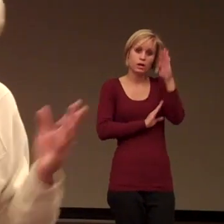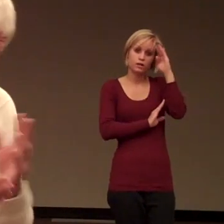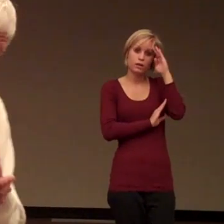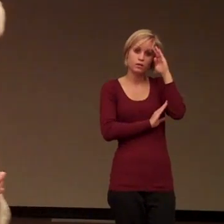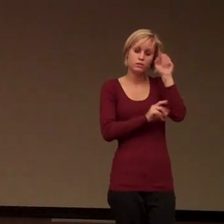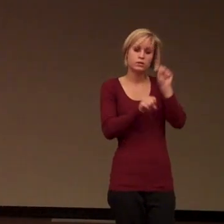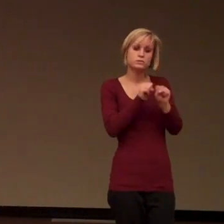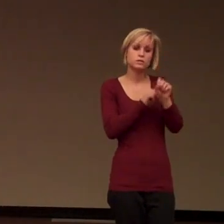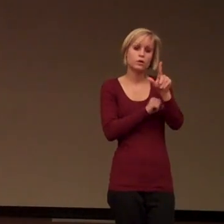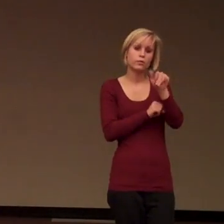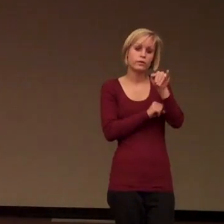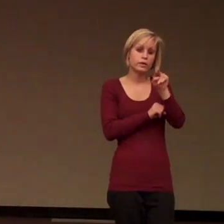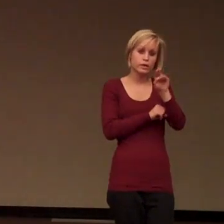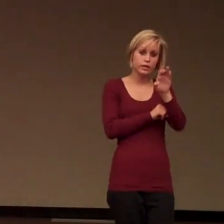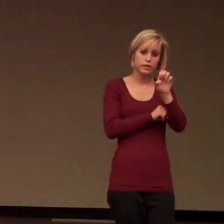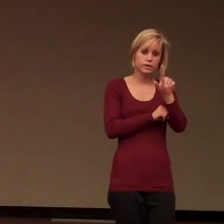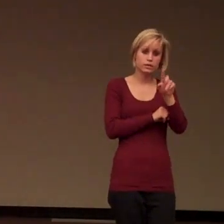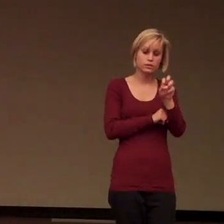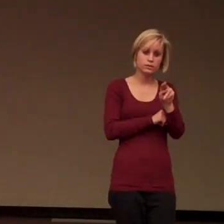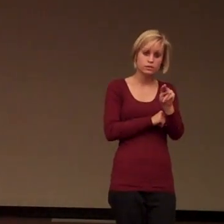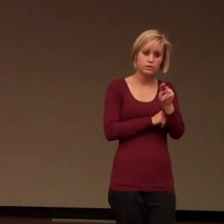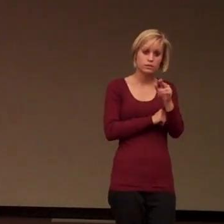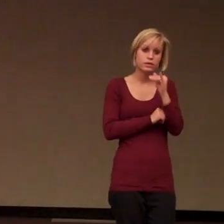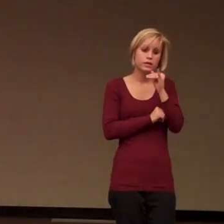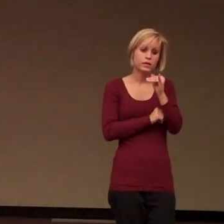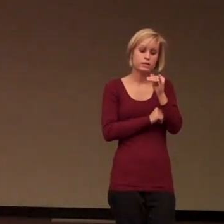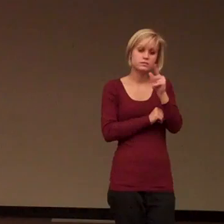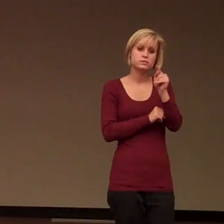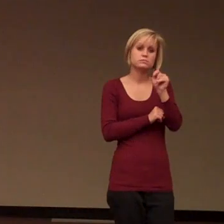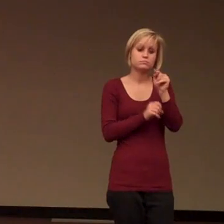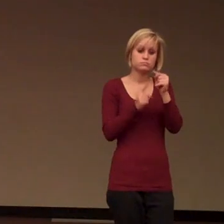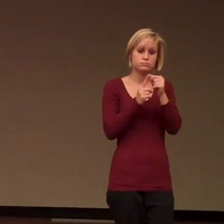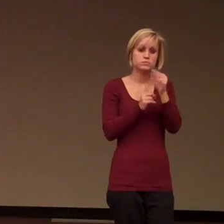So Lincoln is to be feared.